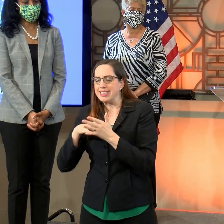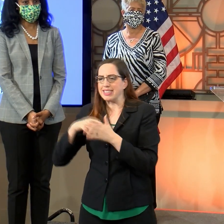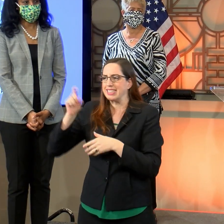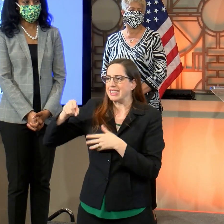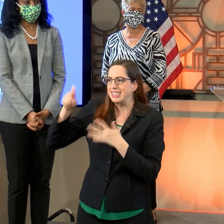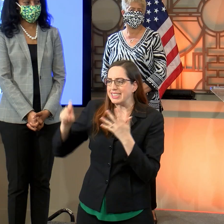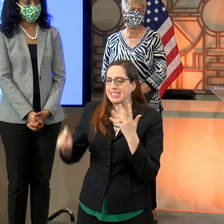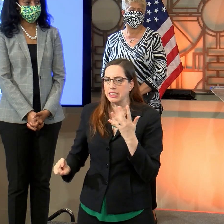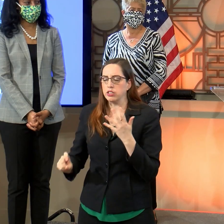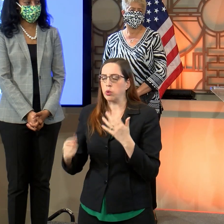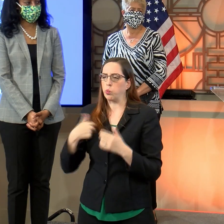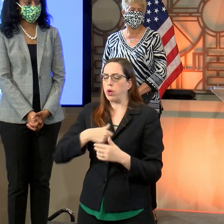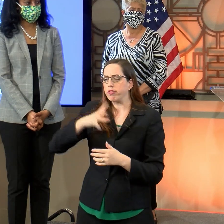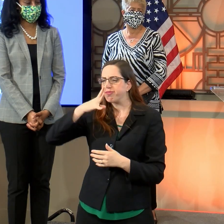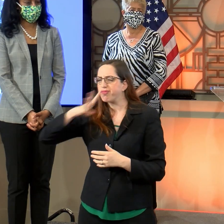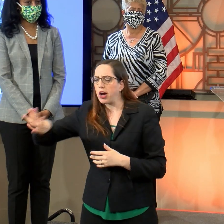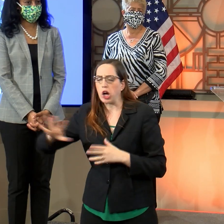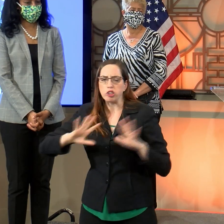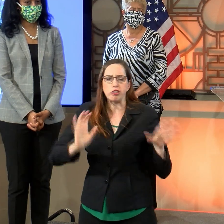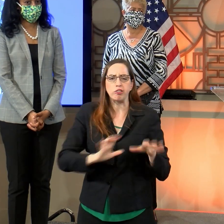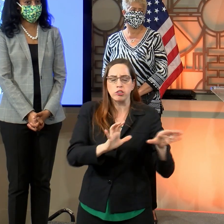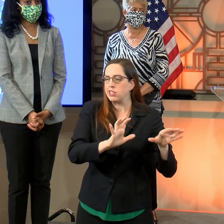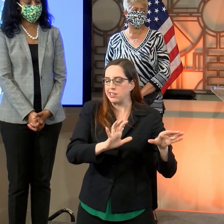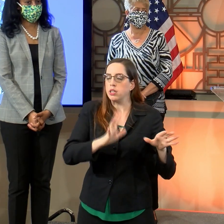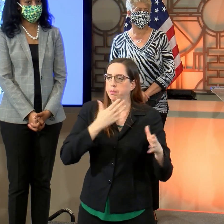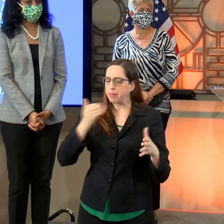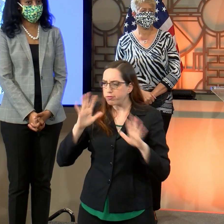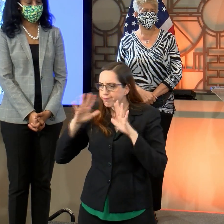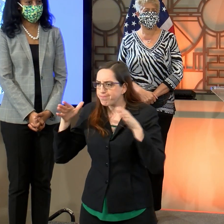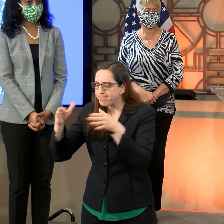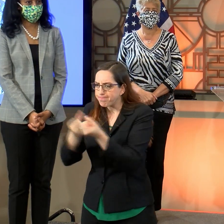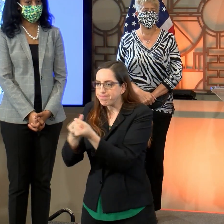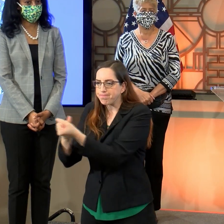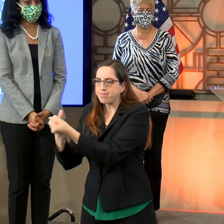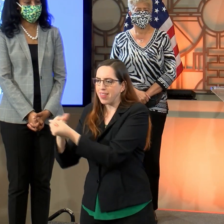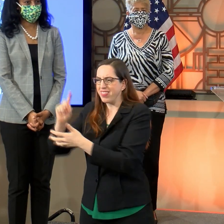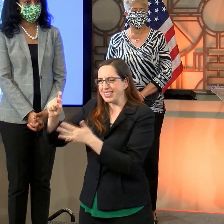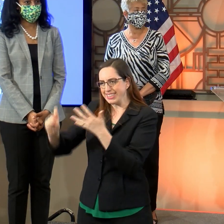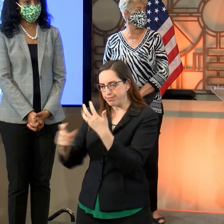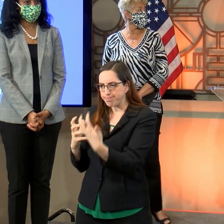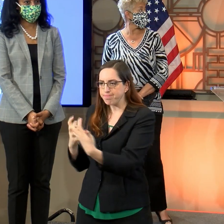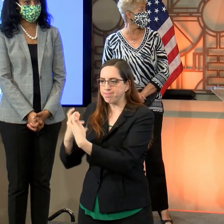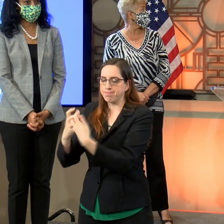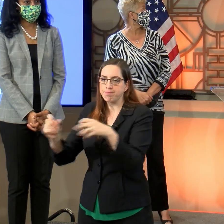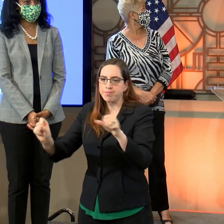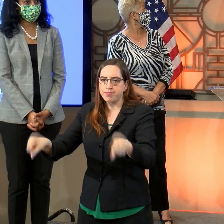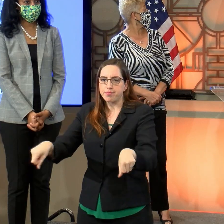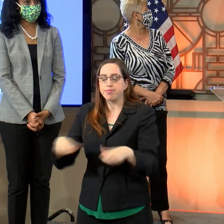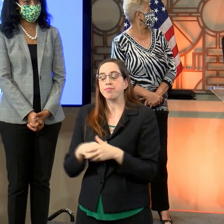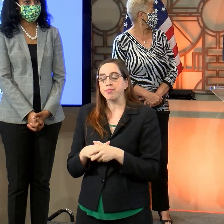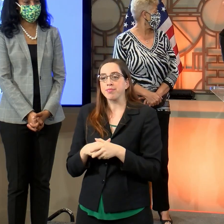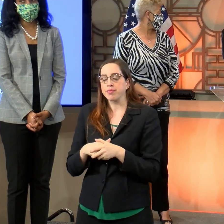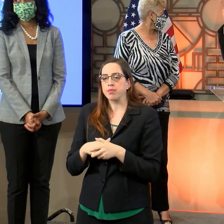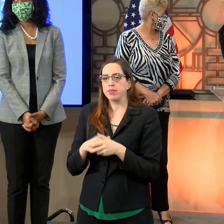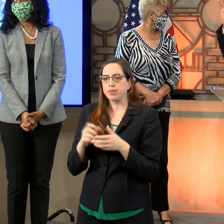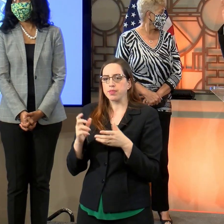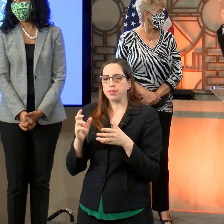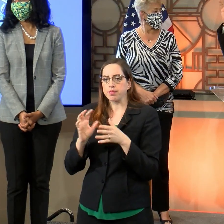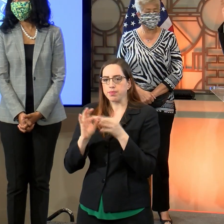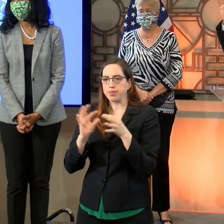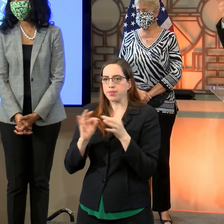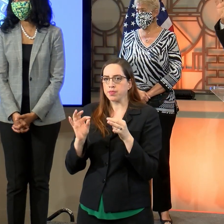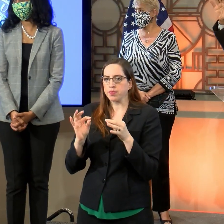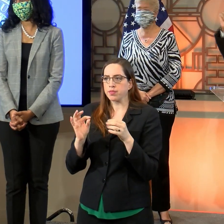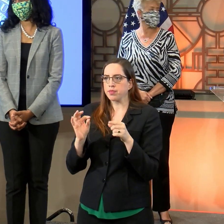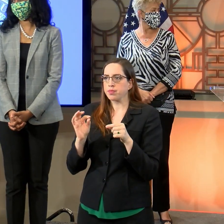leave anyone behind and that we're meeting all of their needs. As you know, as I indicated, Marvin Odom, and Marvin is